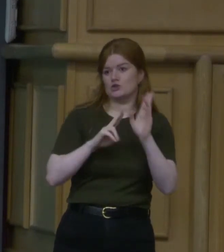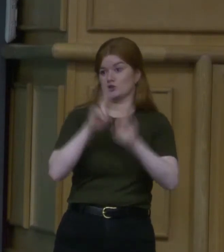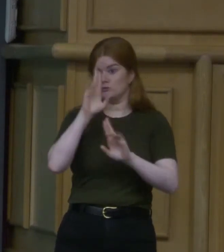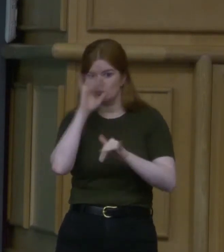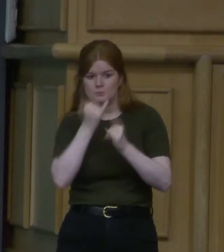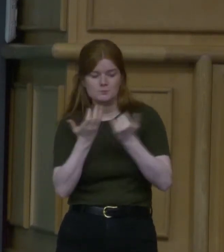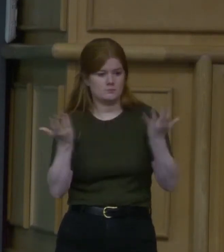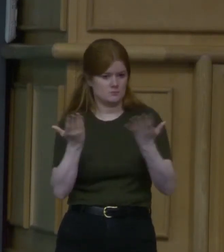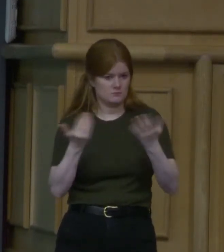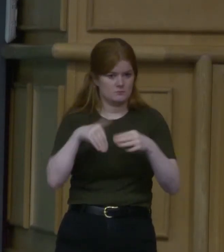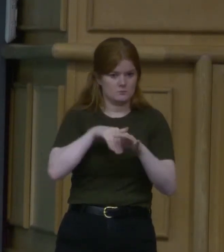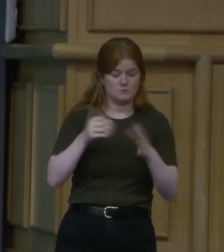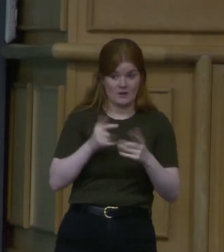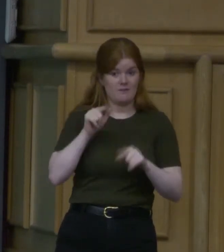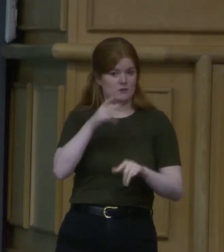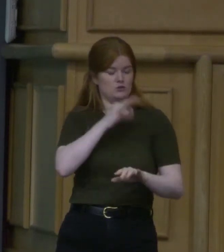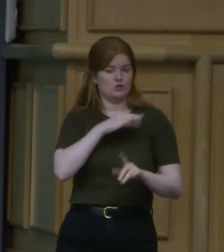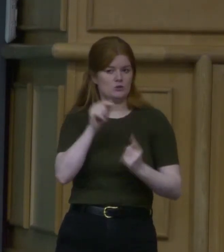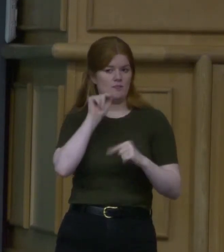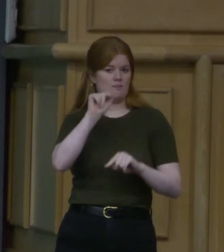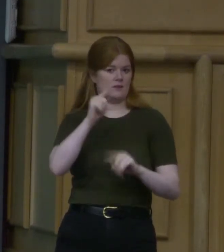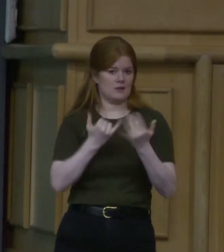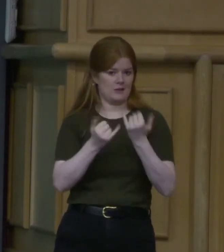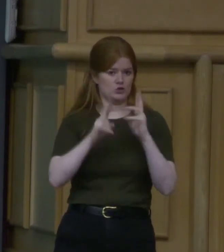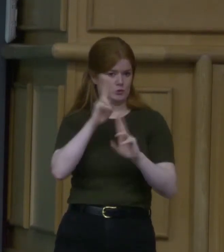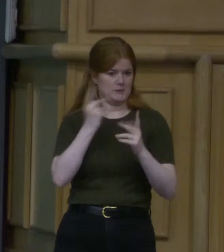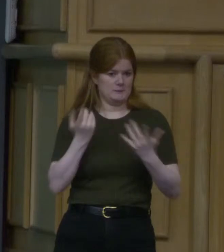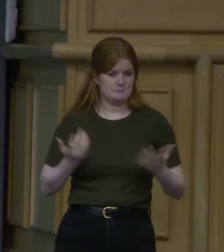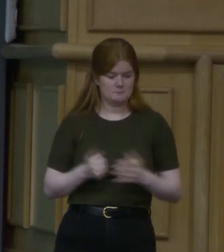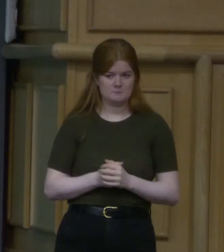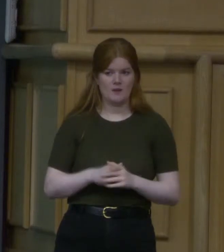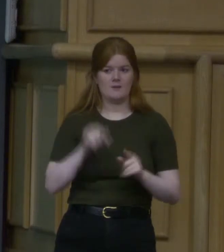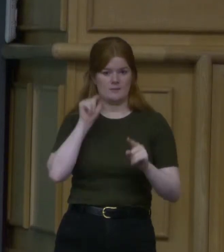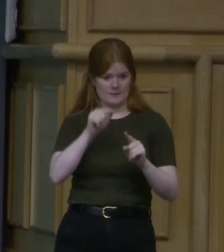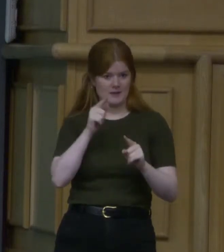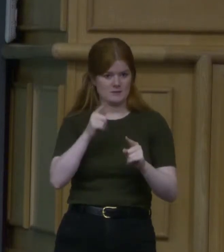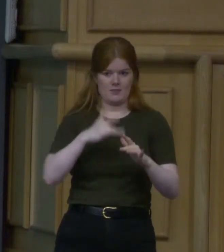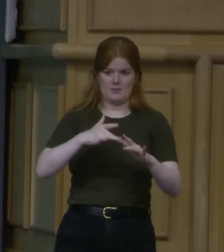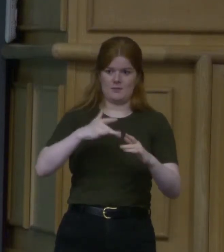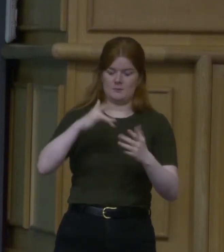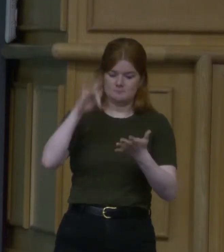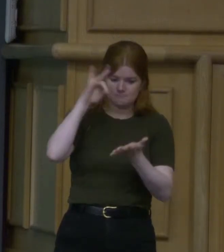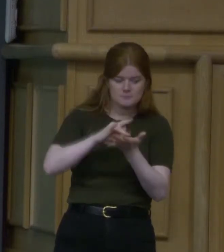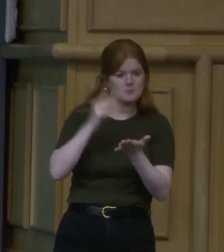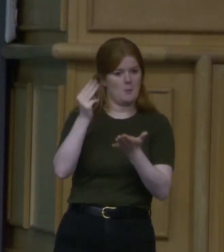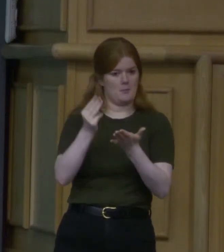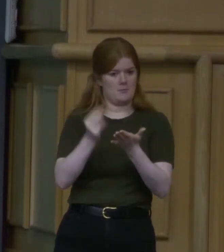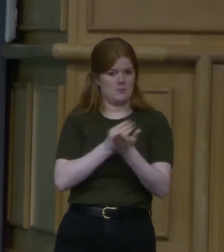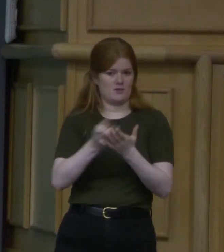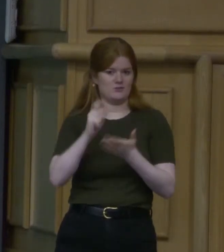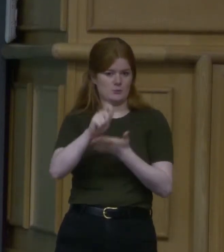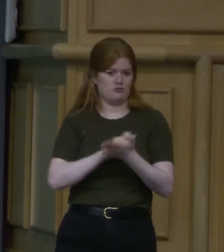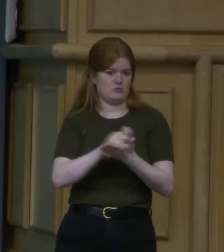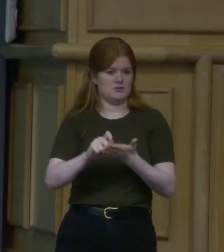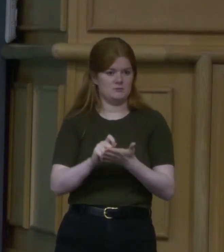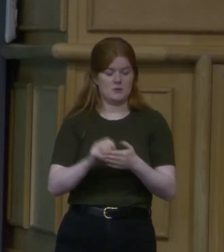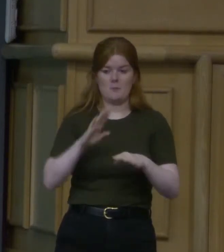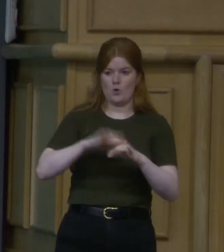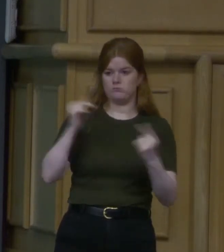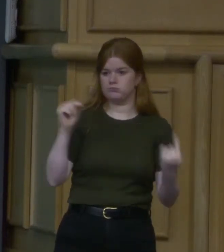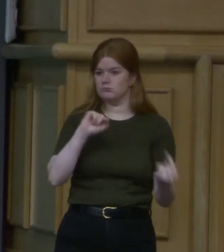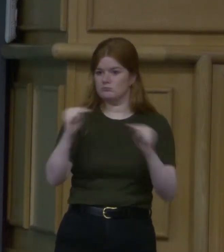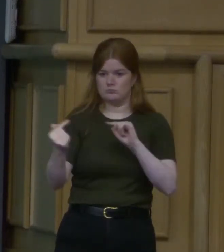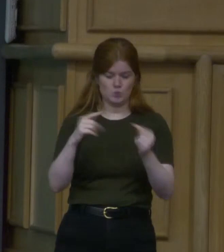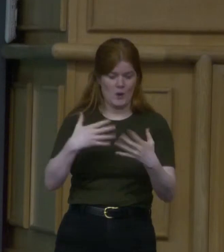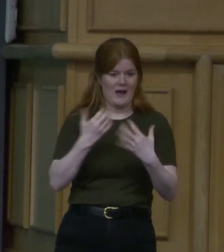mean. That's good, and that's as it should be, and that's the lifeblood of democracy. The more debate we have on